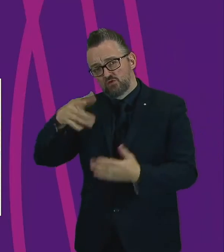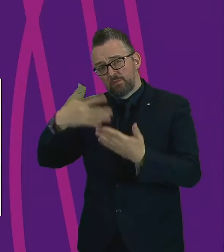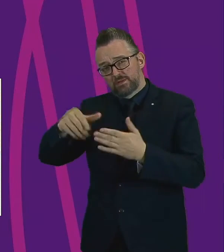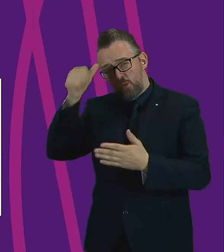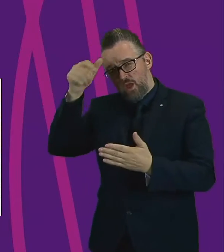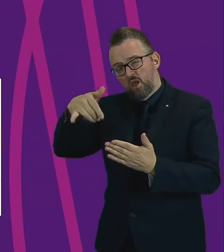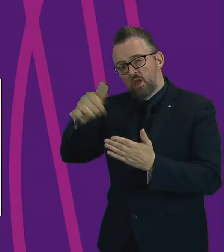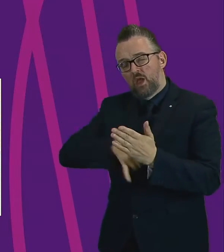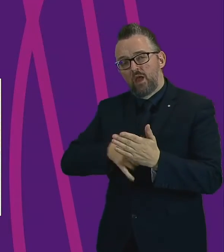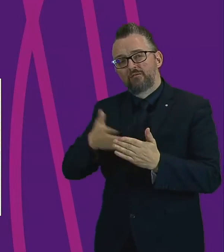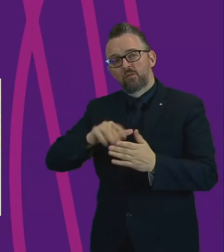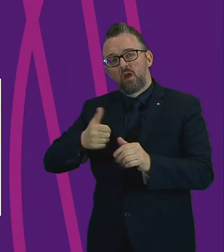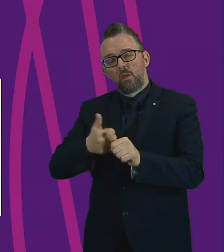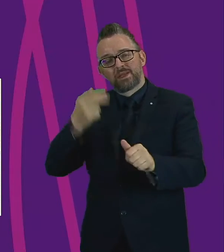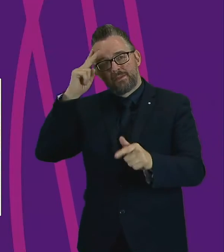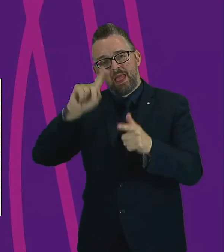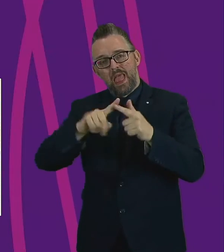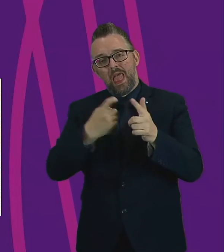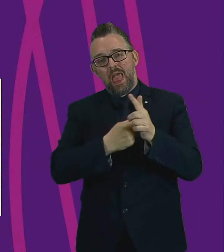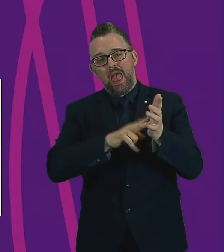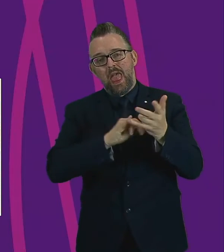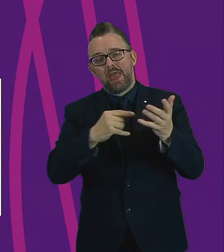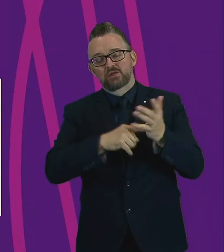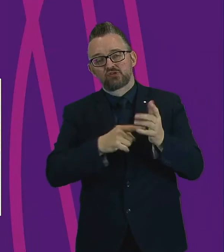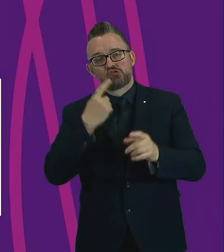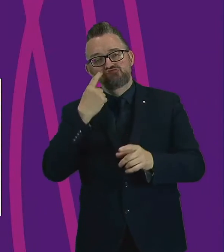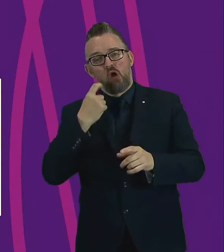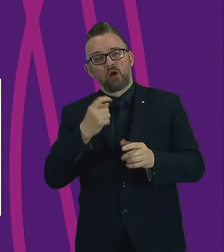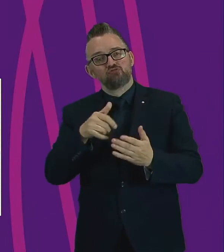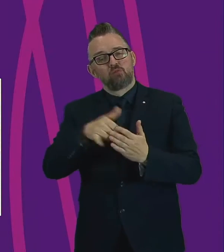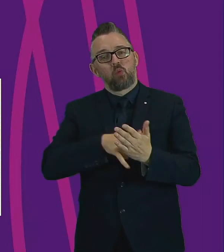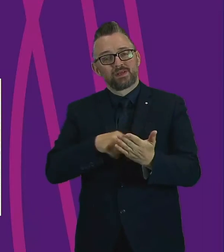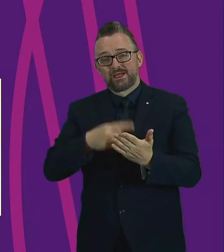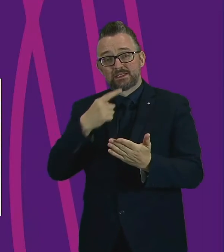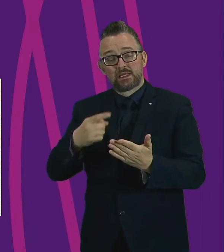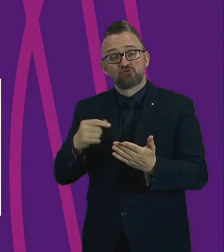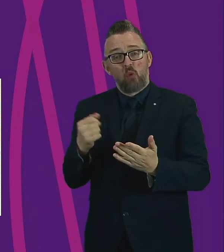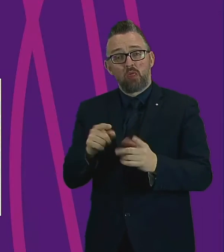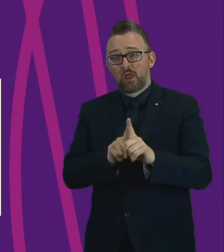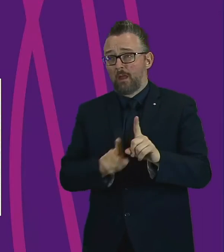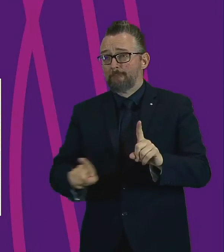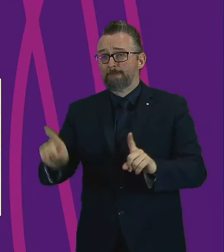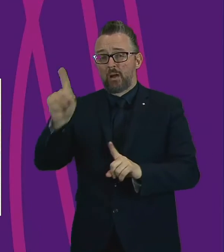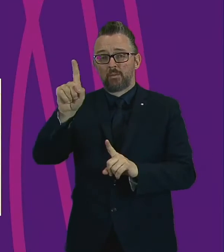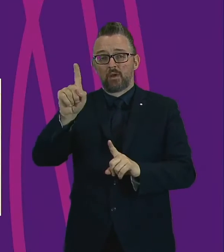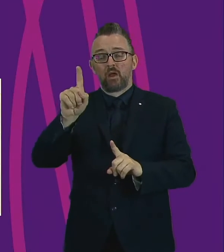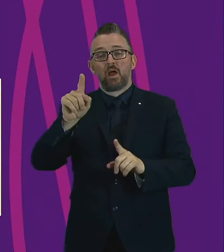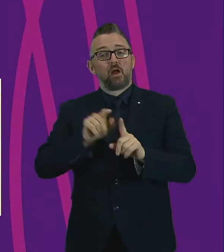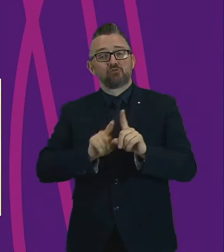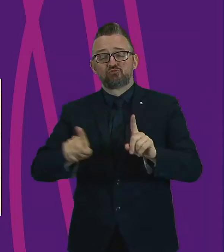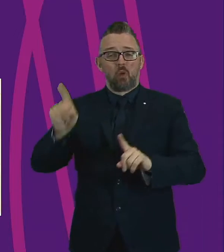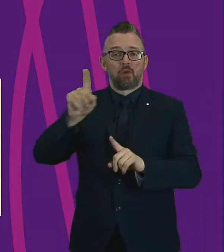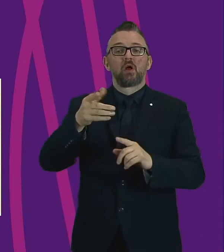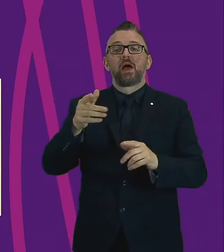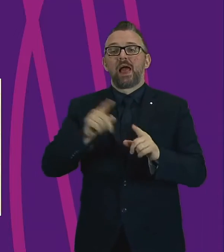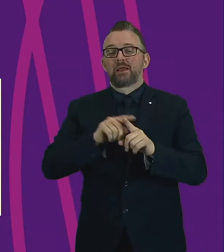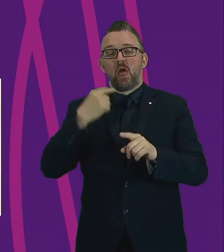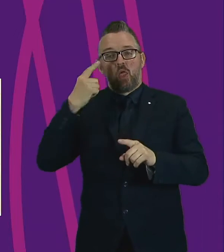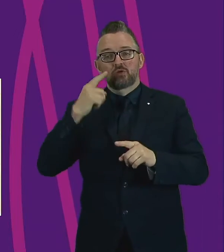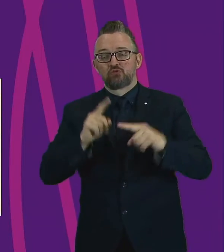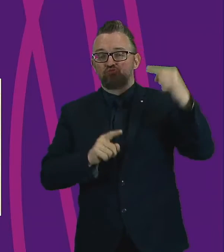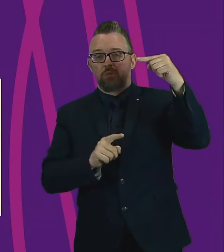published just in the last few days that showed that Scotland again had outperformed every part of the UK apart from London in terms of inward investment,